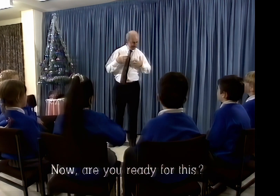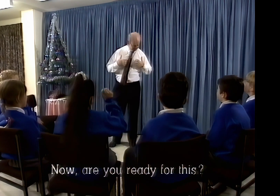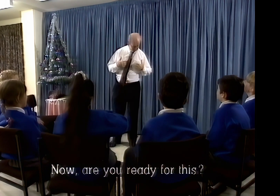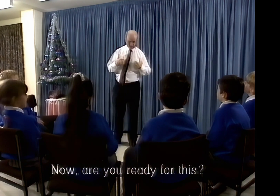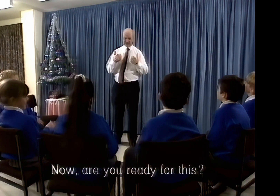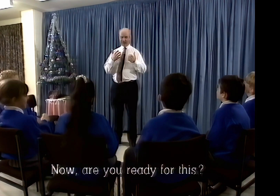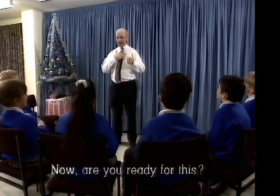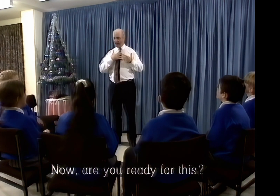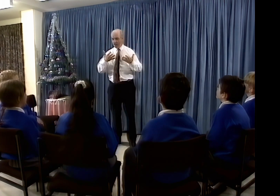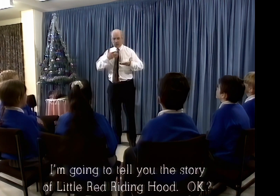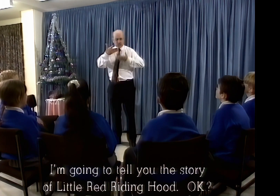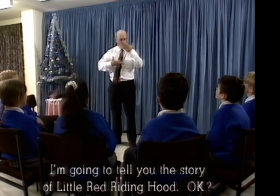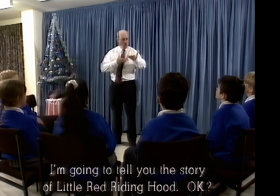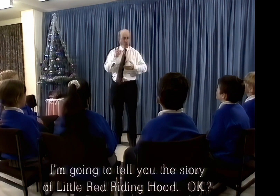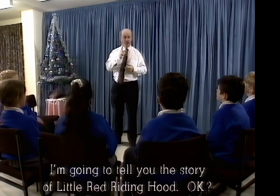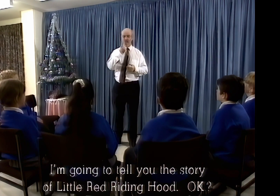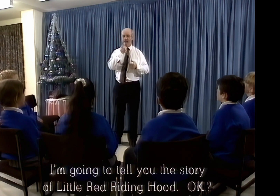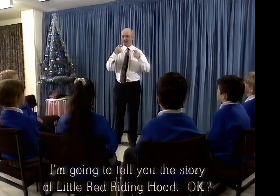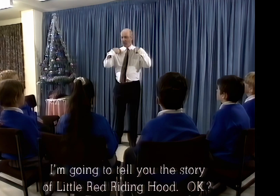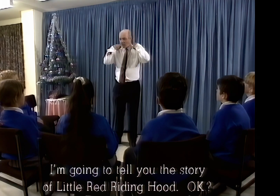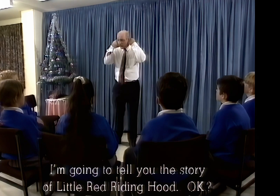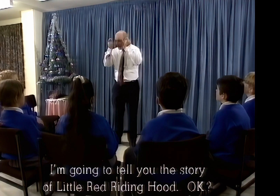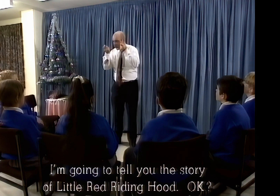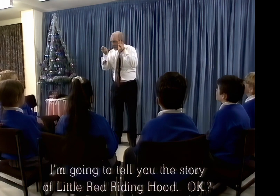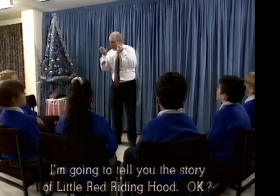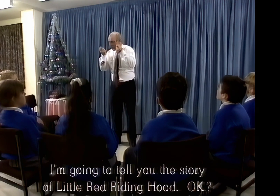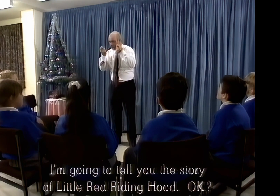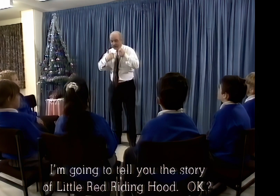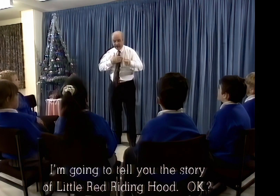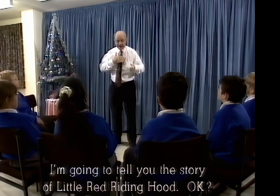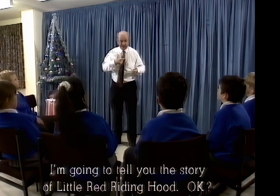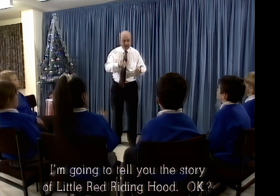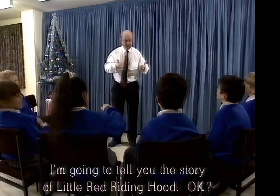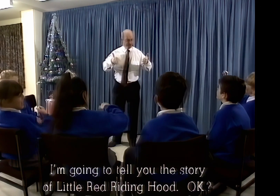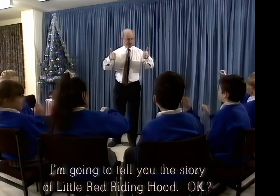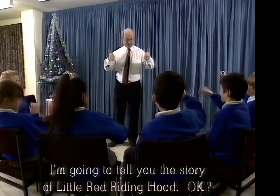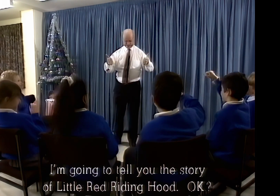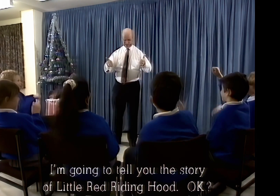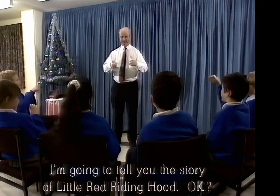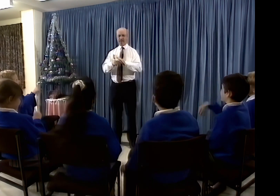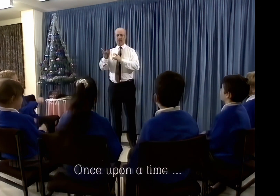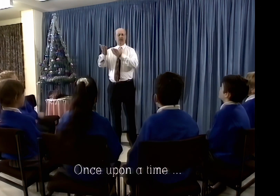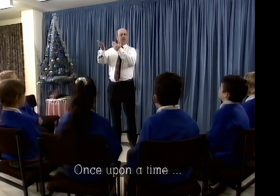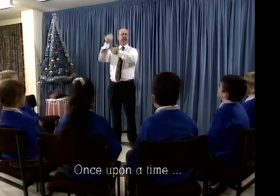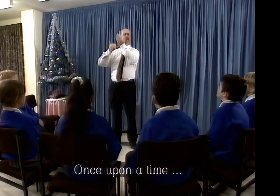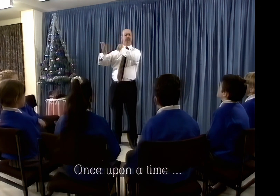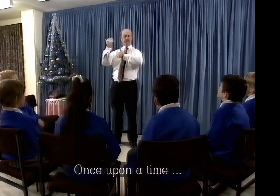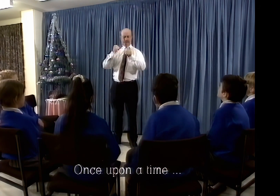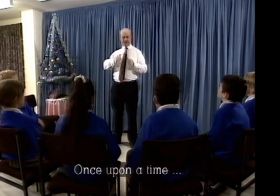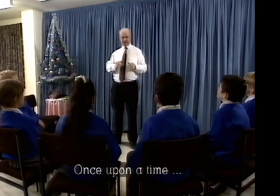Now, you ready for this? Oh, yeah. Right, I'm going to tell you the story of Little Red Riding Hood, okay? Now, once upon